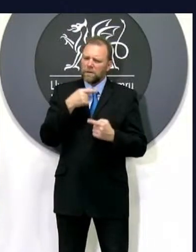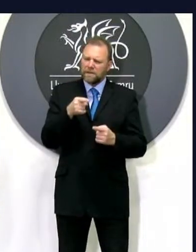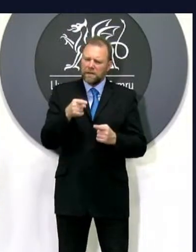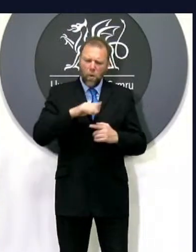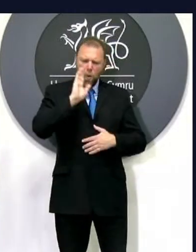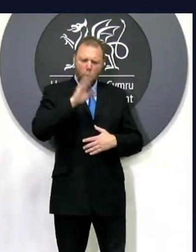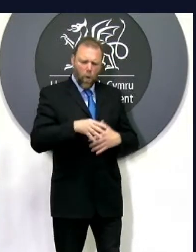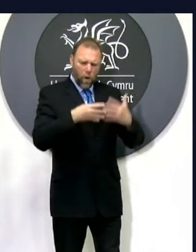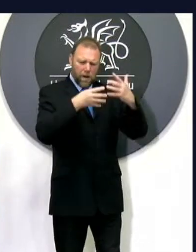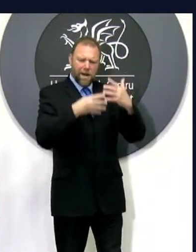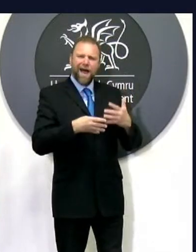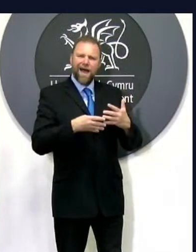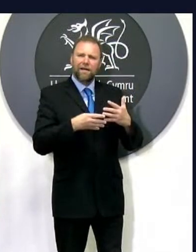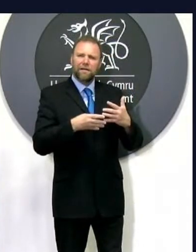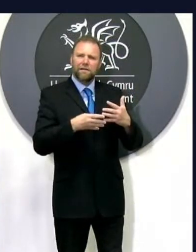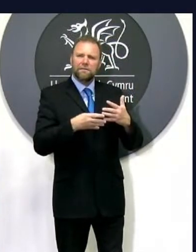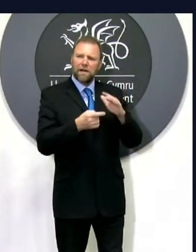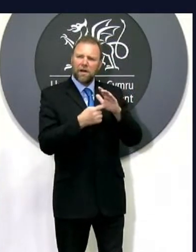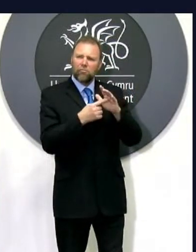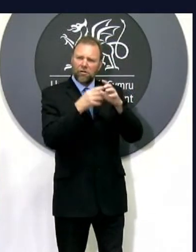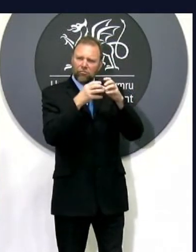their jab this weekend.